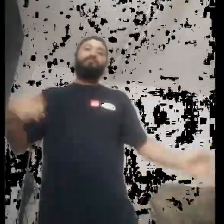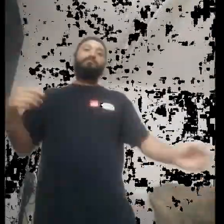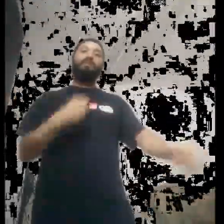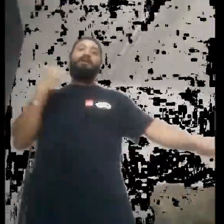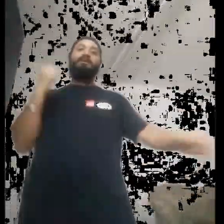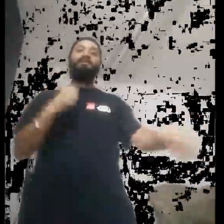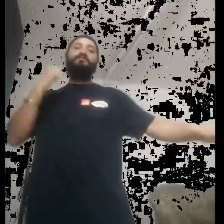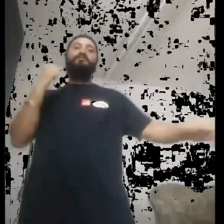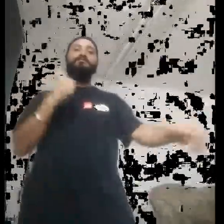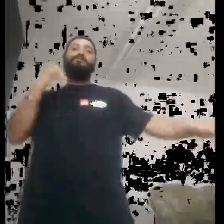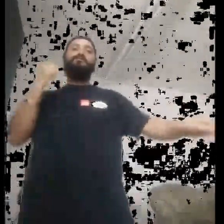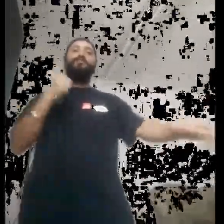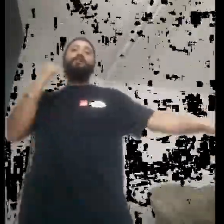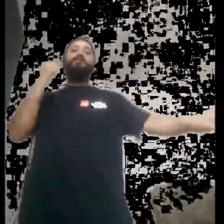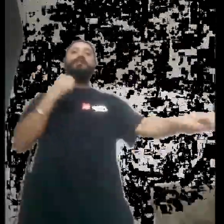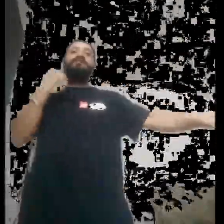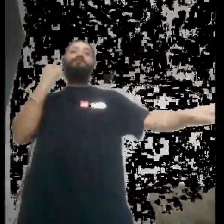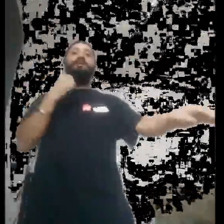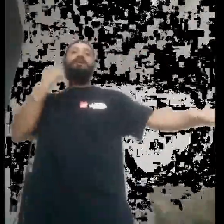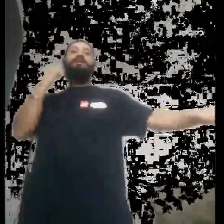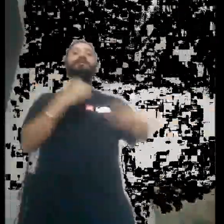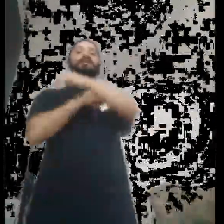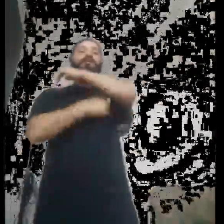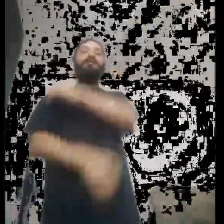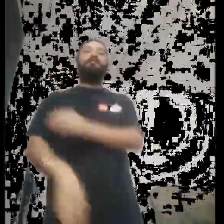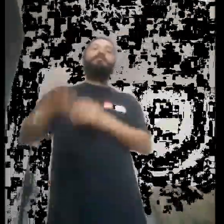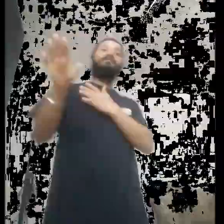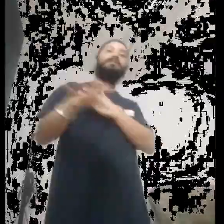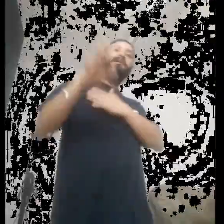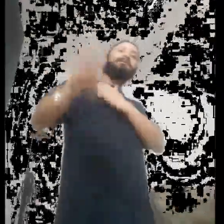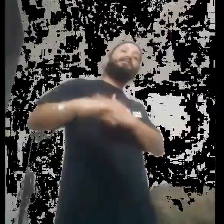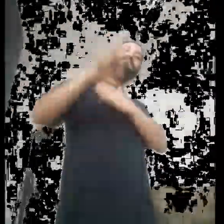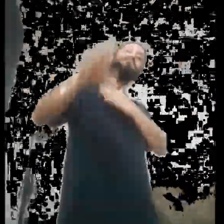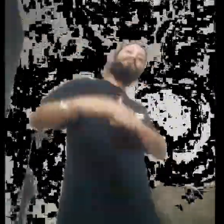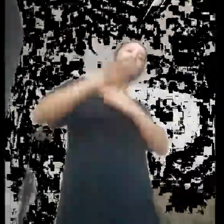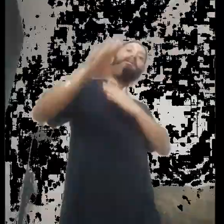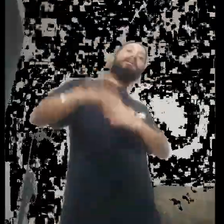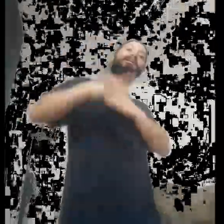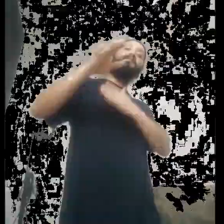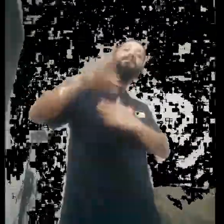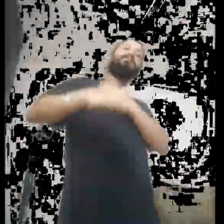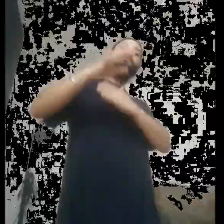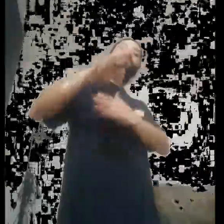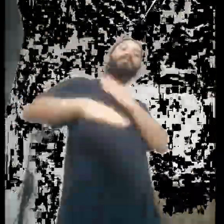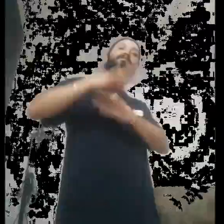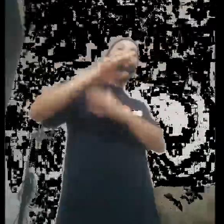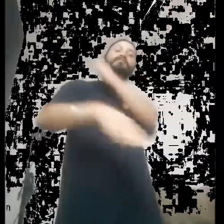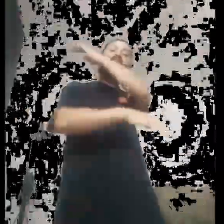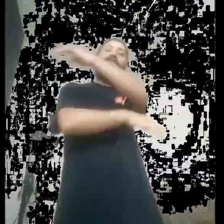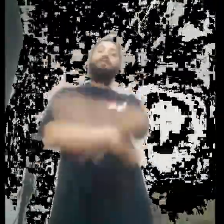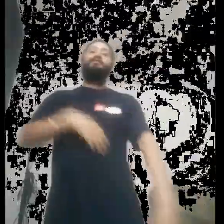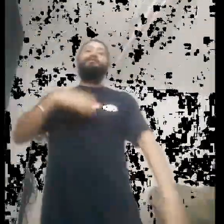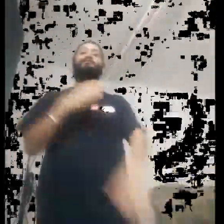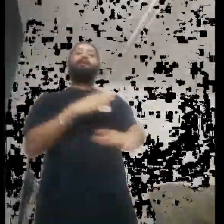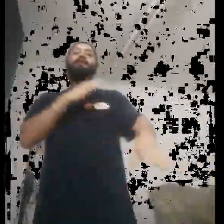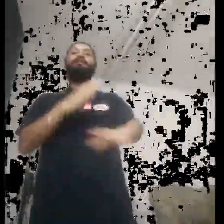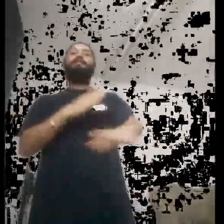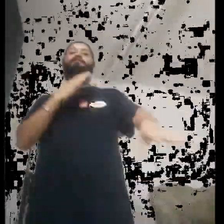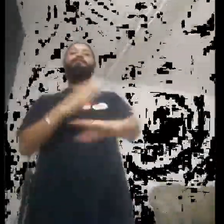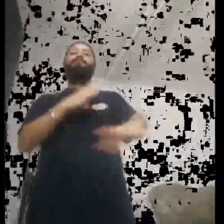My love, do you want tell me Hannah? That love I have, you are the one. My love, do you